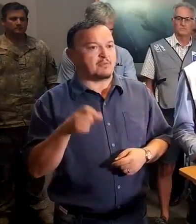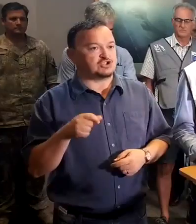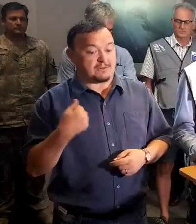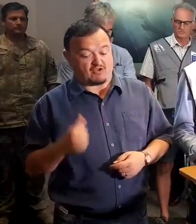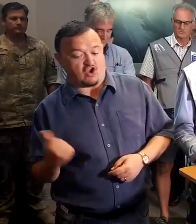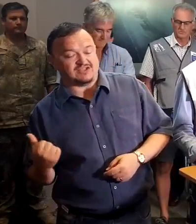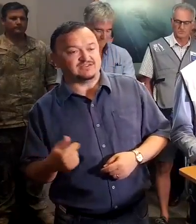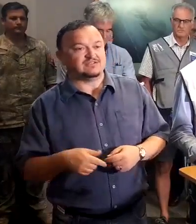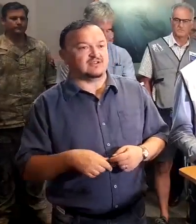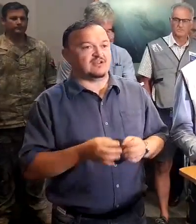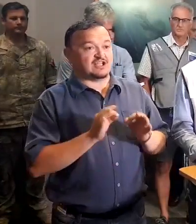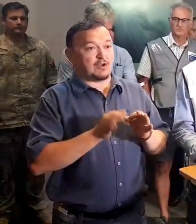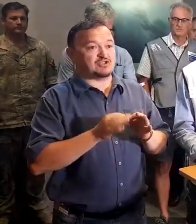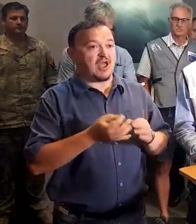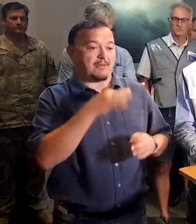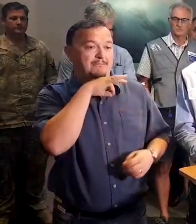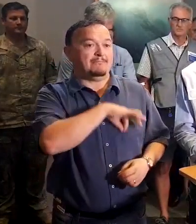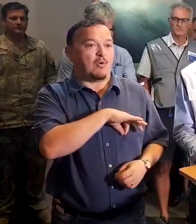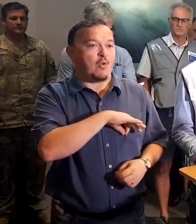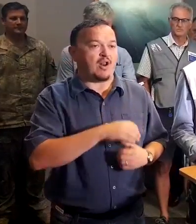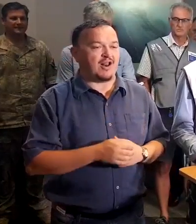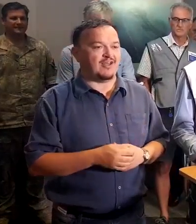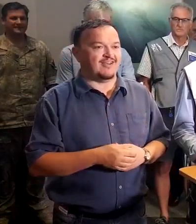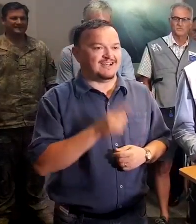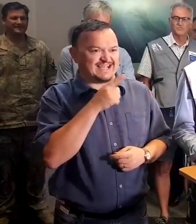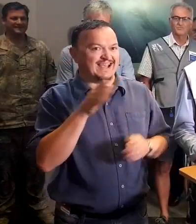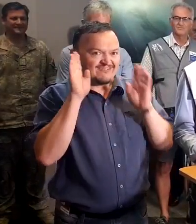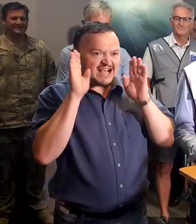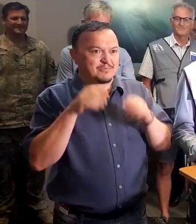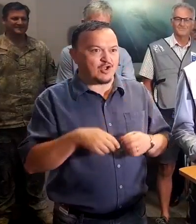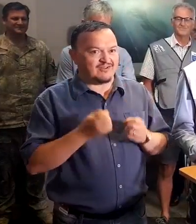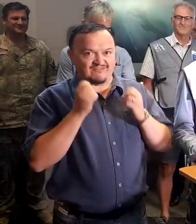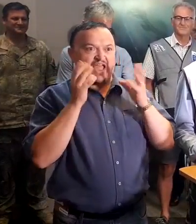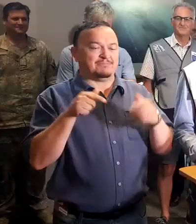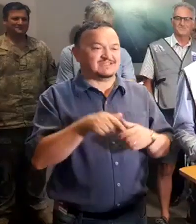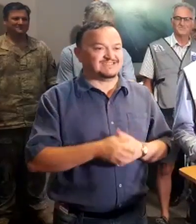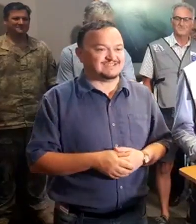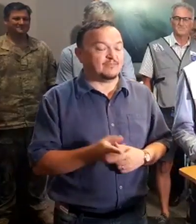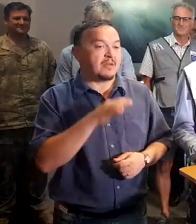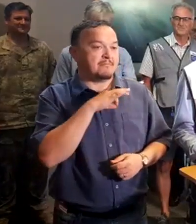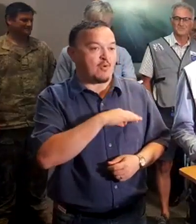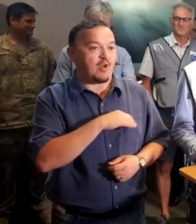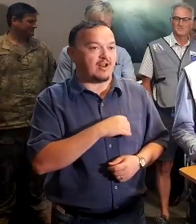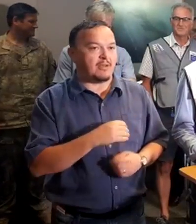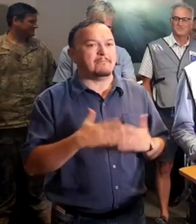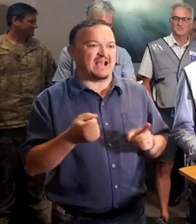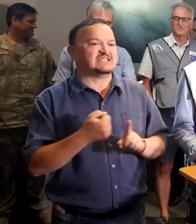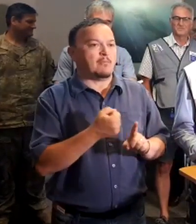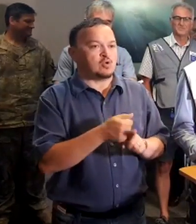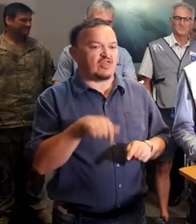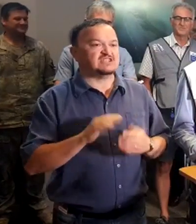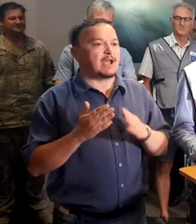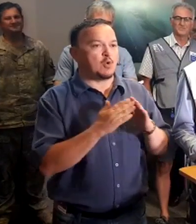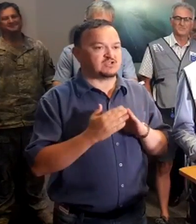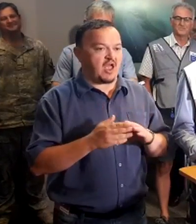signing interpreter, turns out to be quite a social media star. Paul is a constant support to our